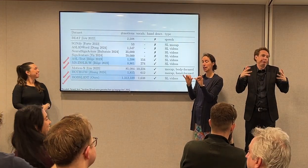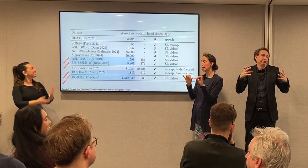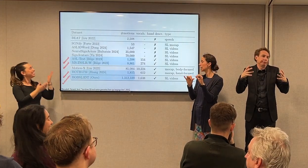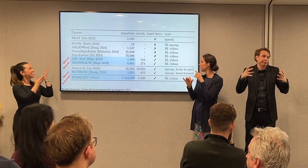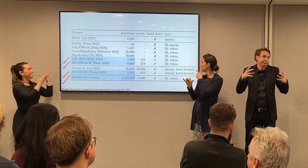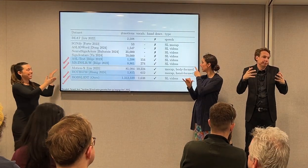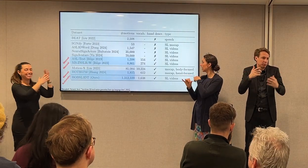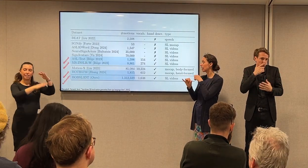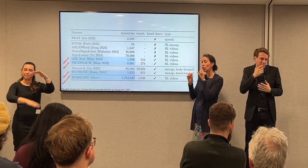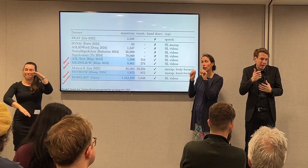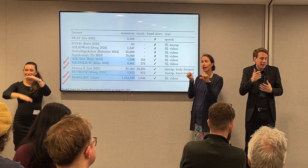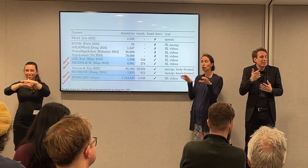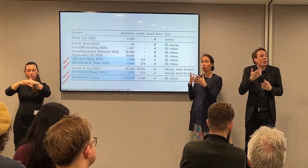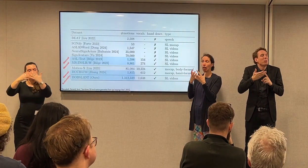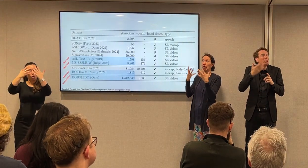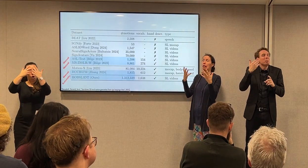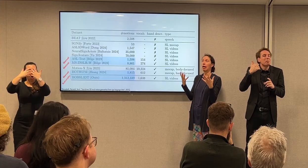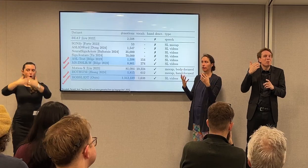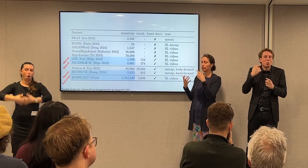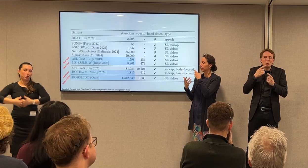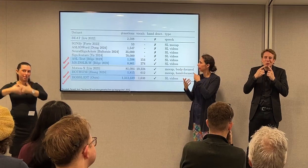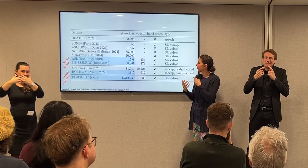that existed